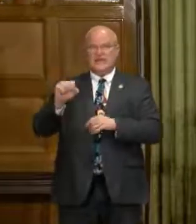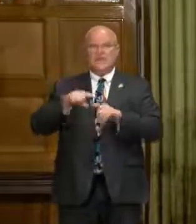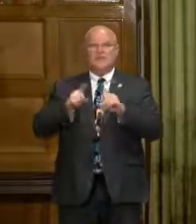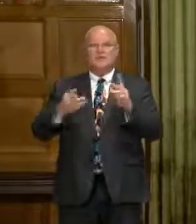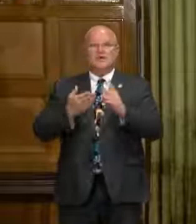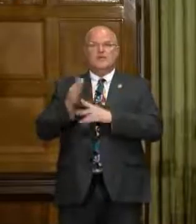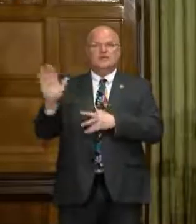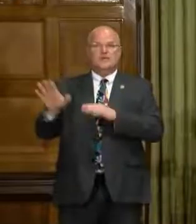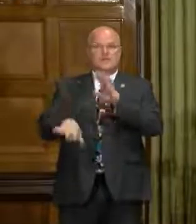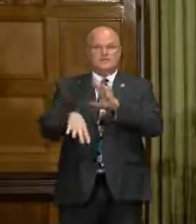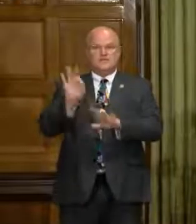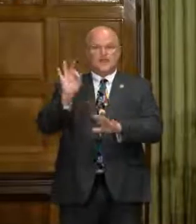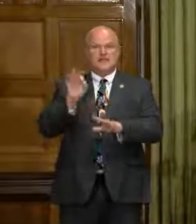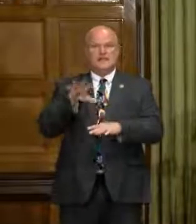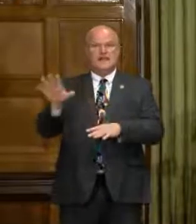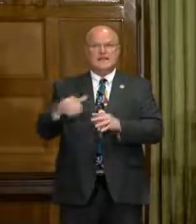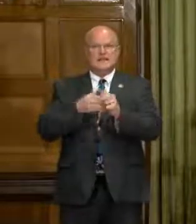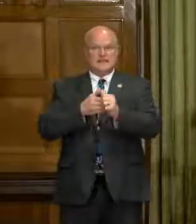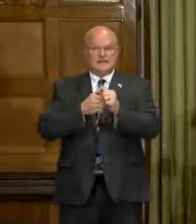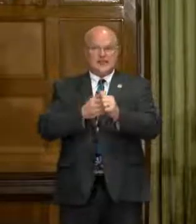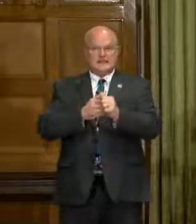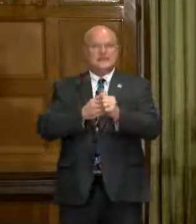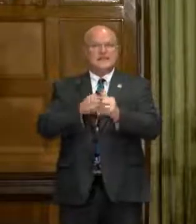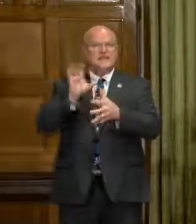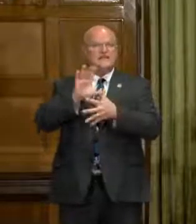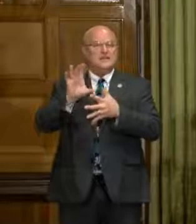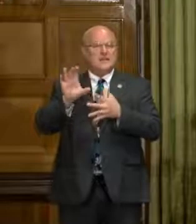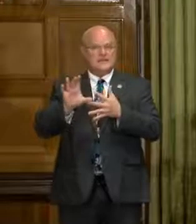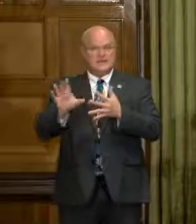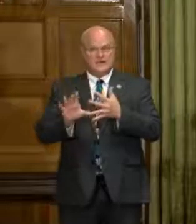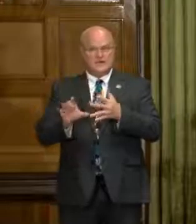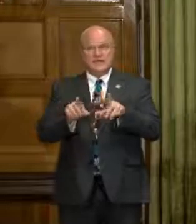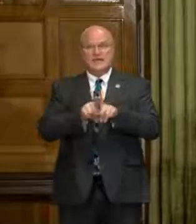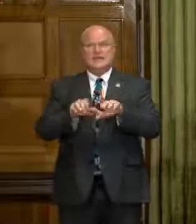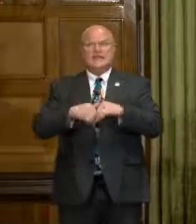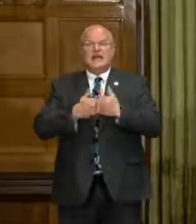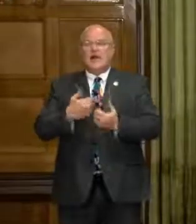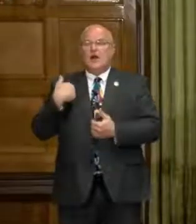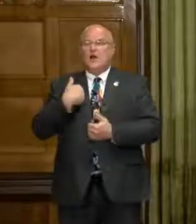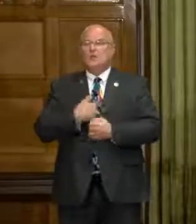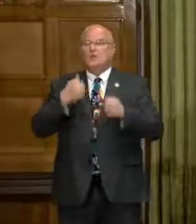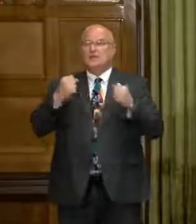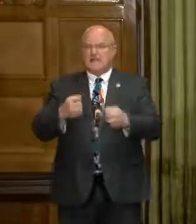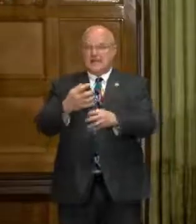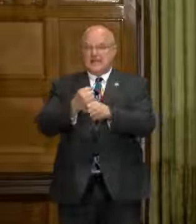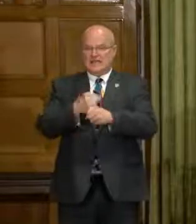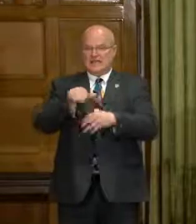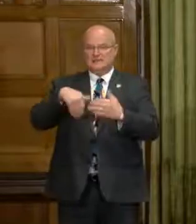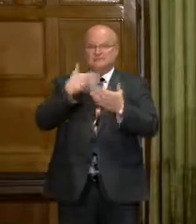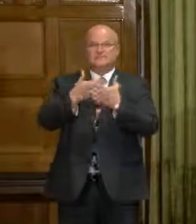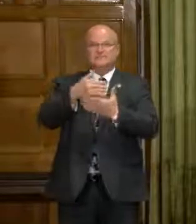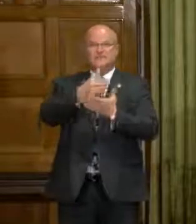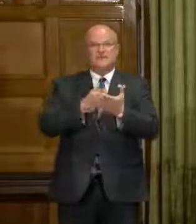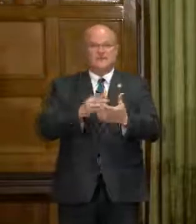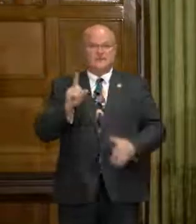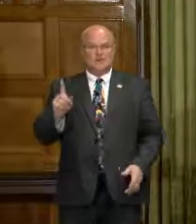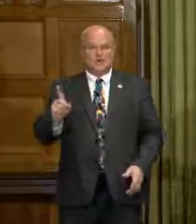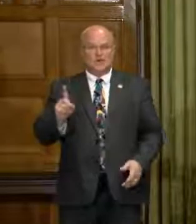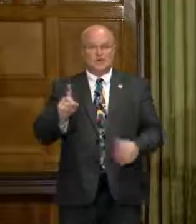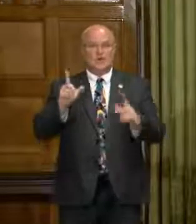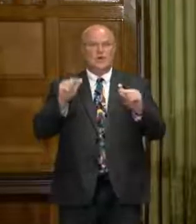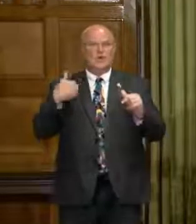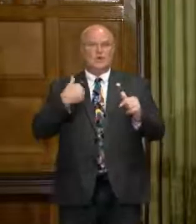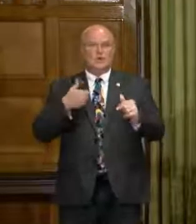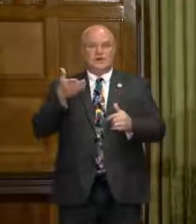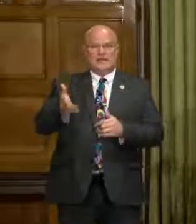through their findings and their guidance and their criteria as to how we can get to phase 1 and when